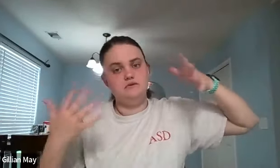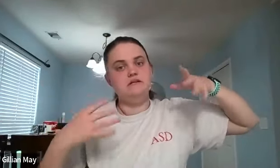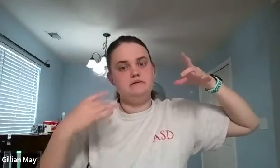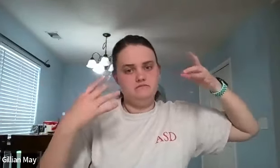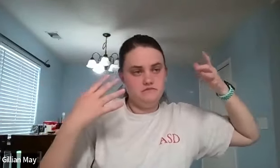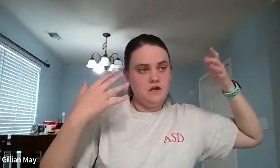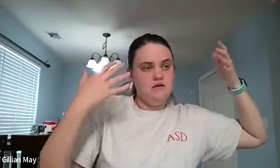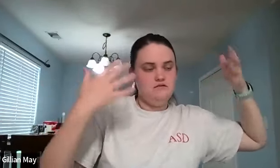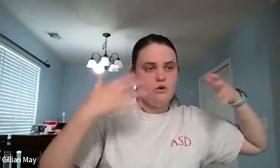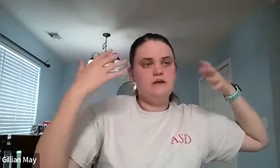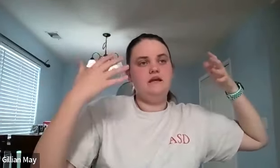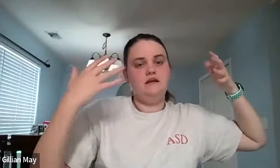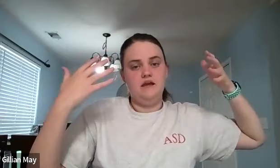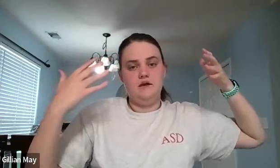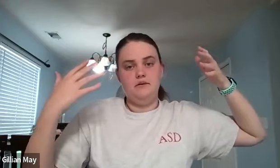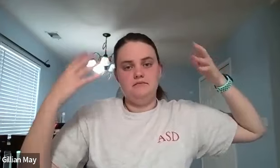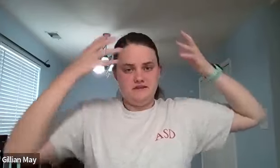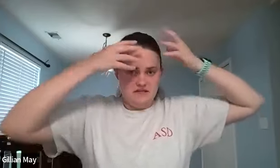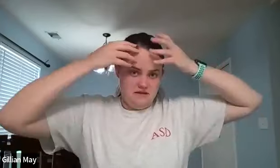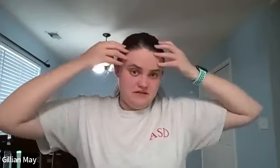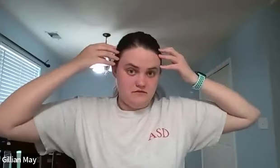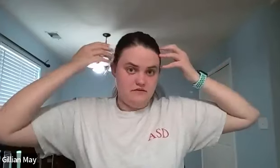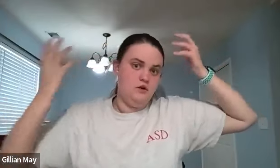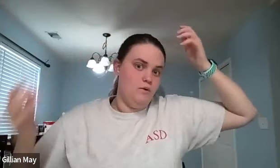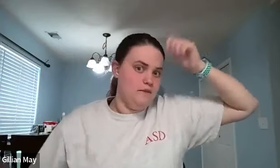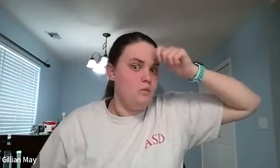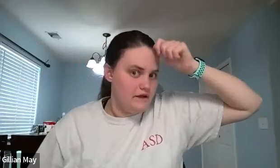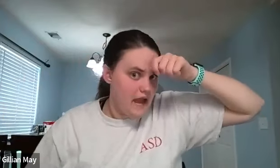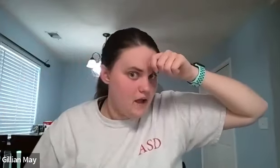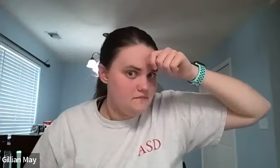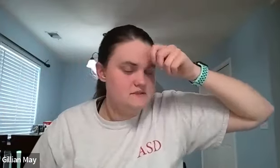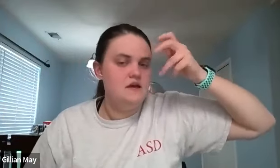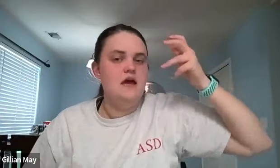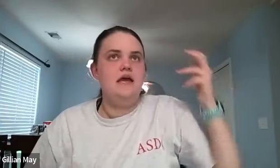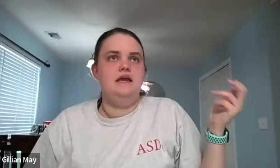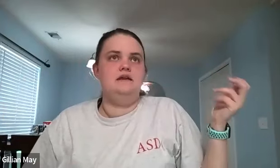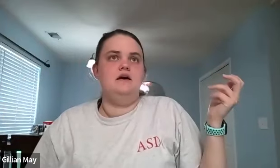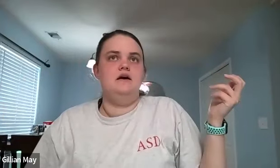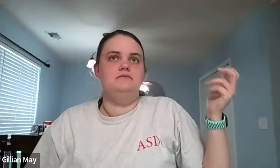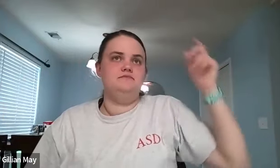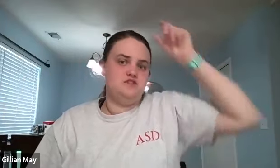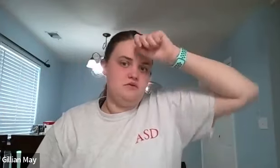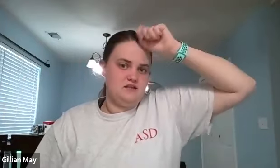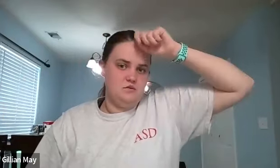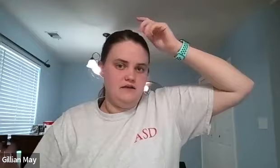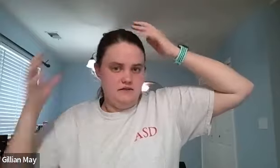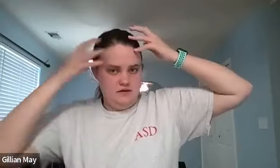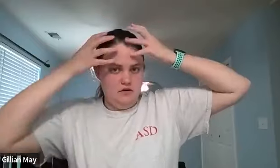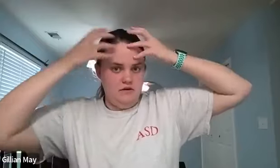really forming, they take it based off of, you know, more men wore caps. And so that's why they're all up